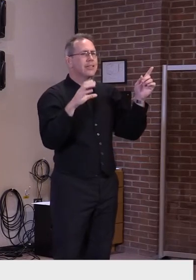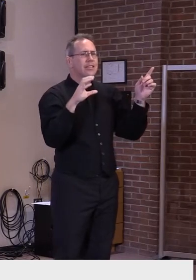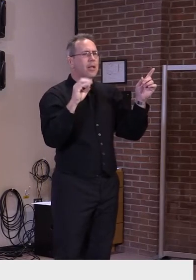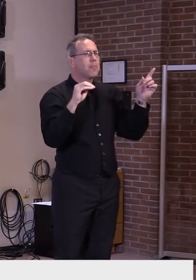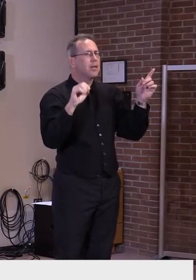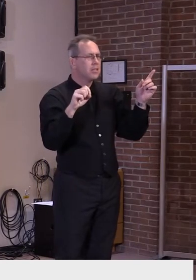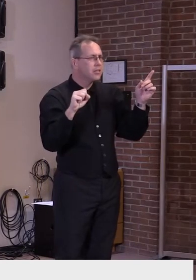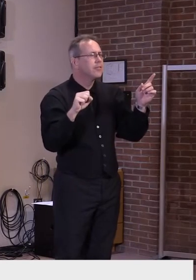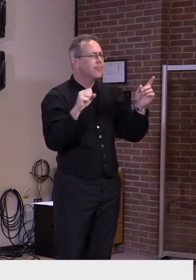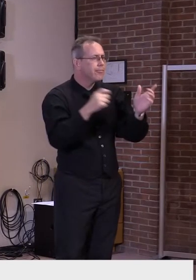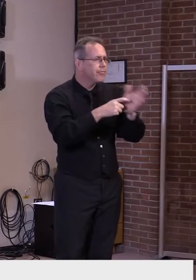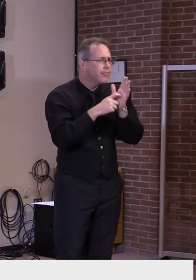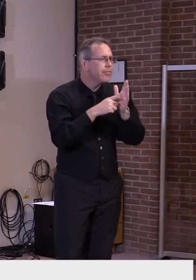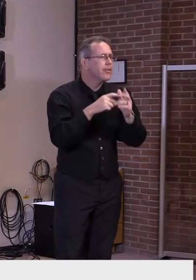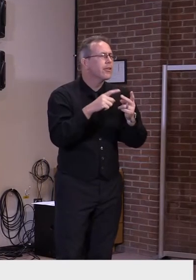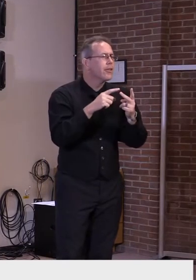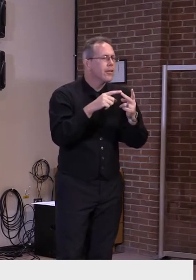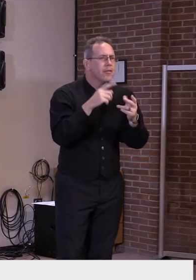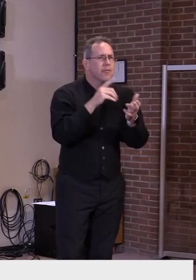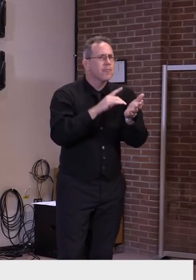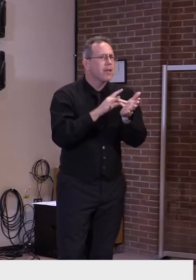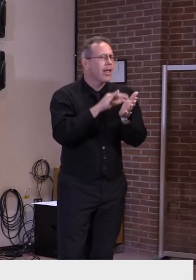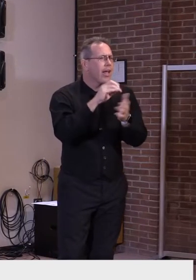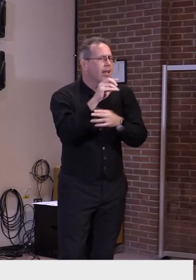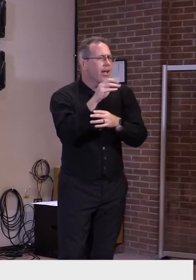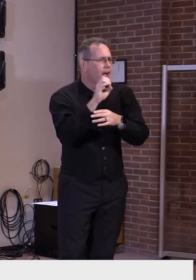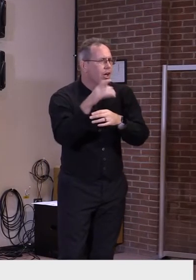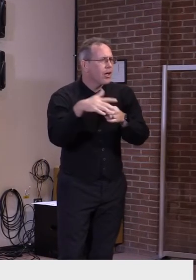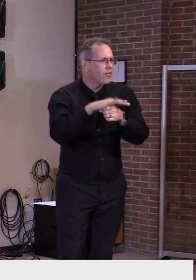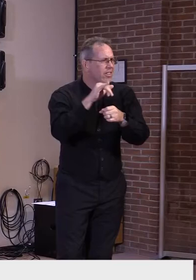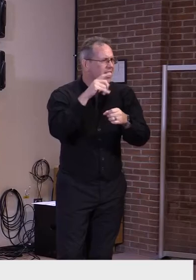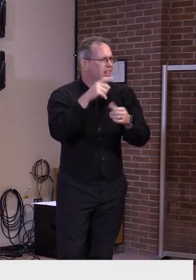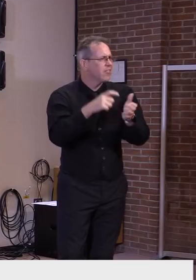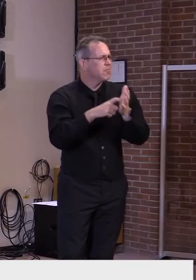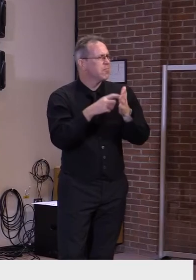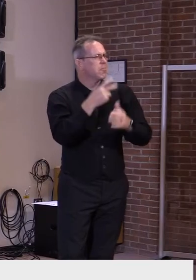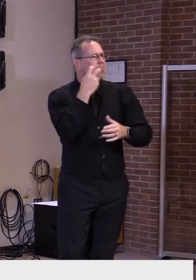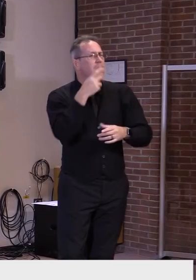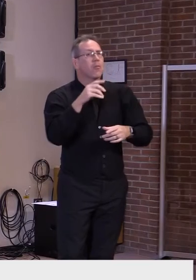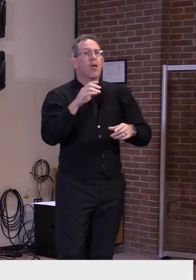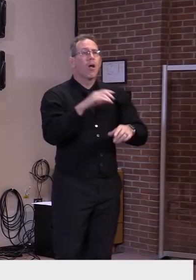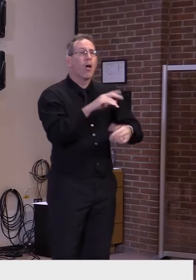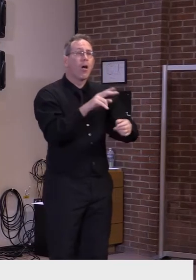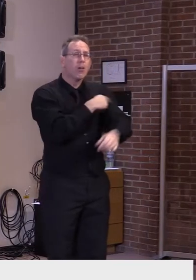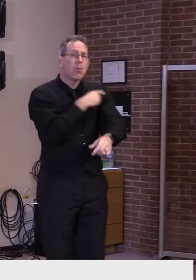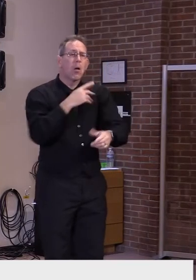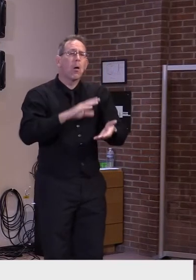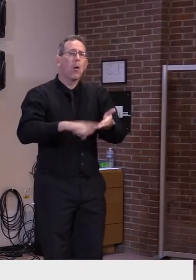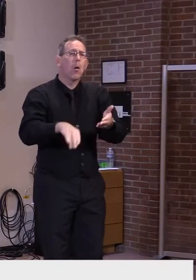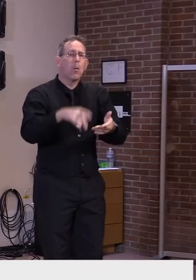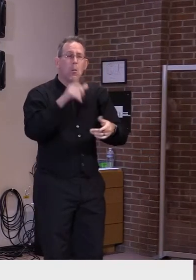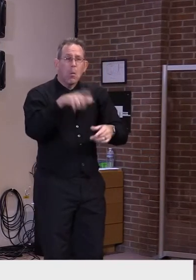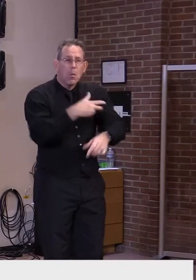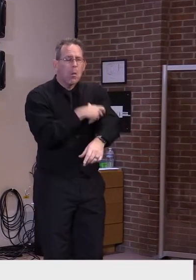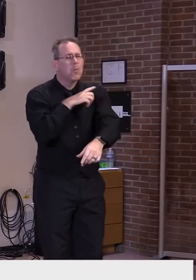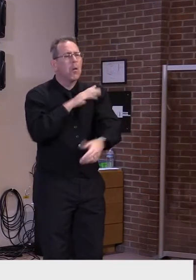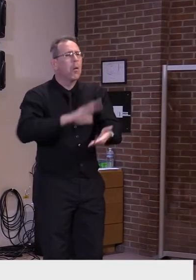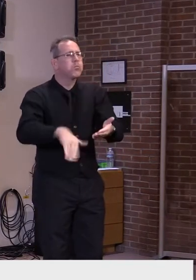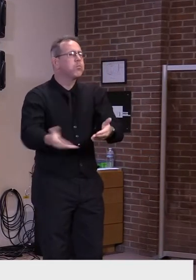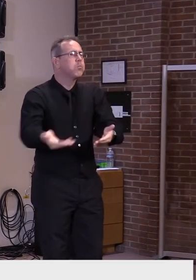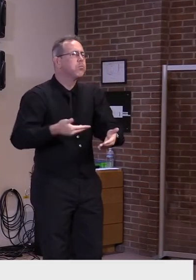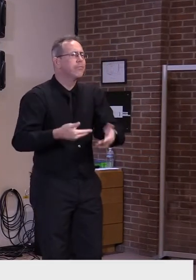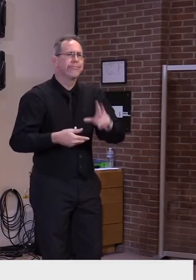So I don't think that is the issue we're seeing here. All right, we'll go to Thank you.